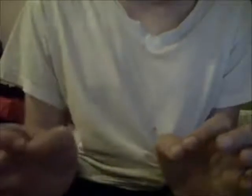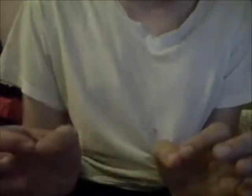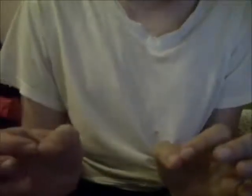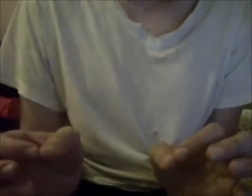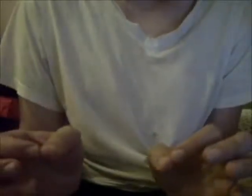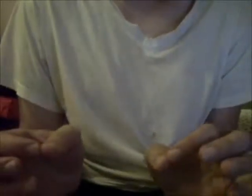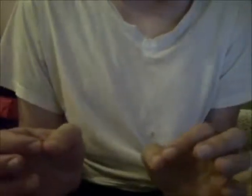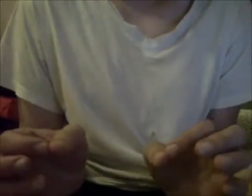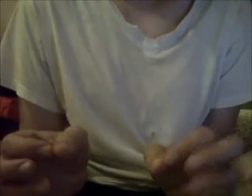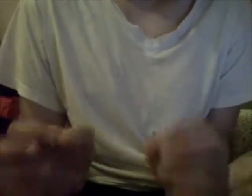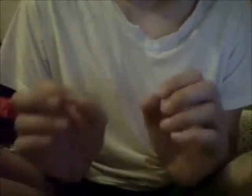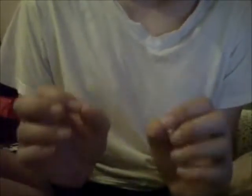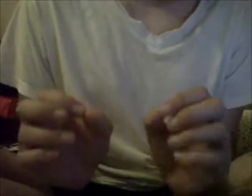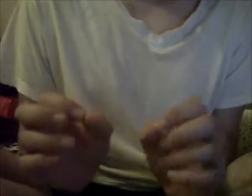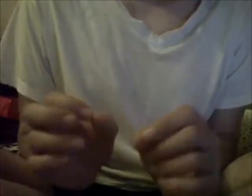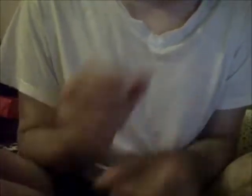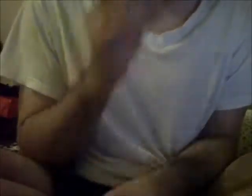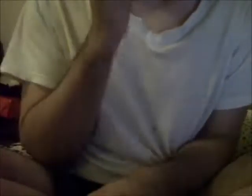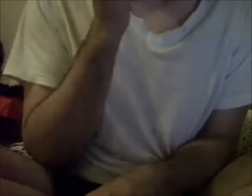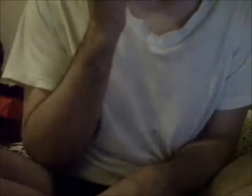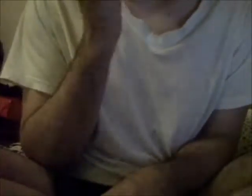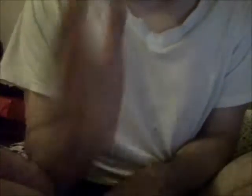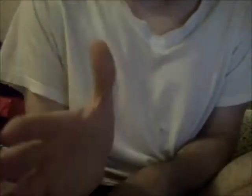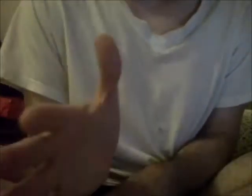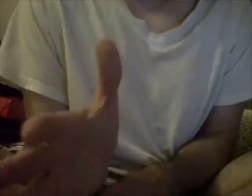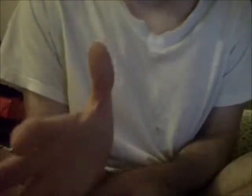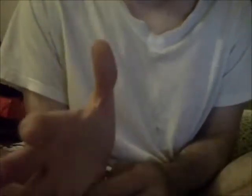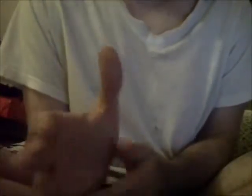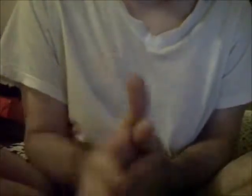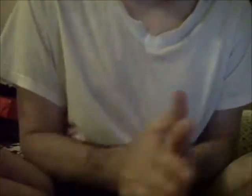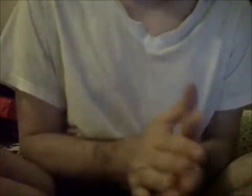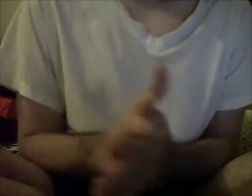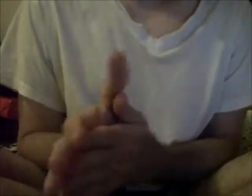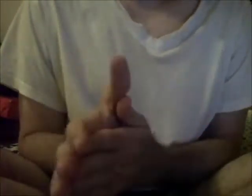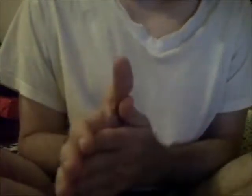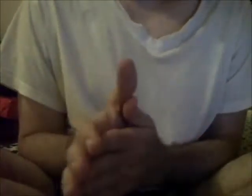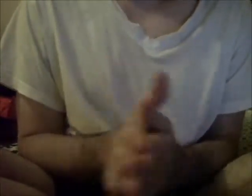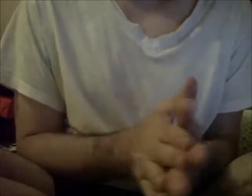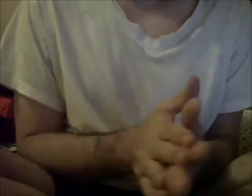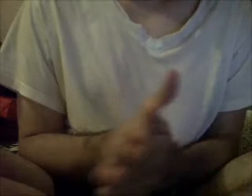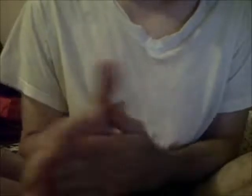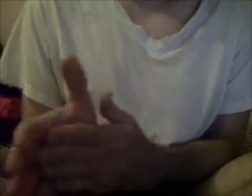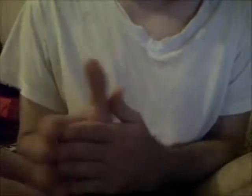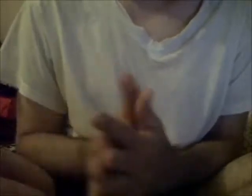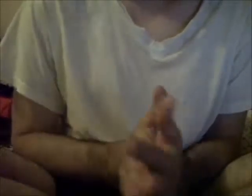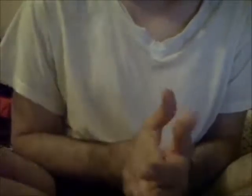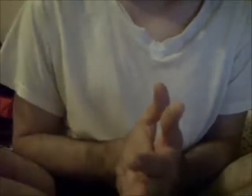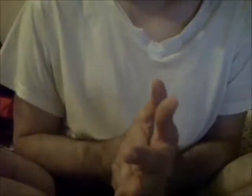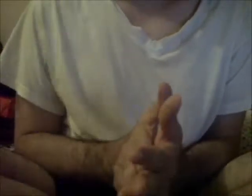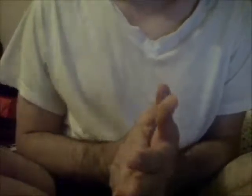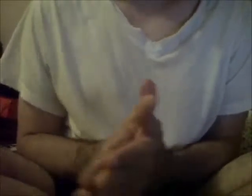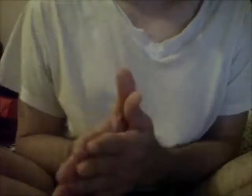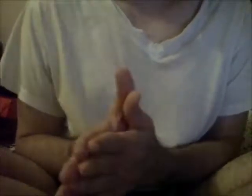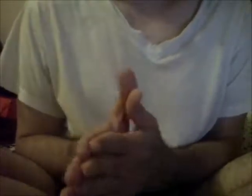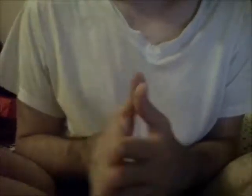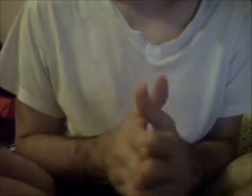lying, okay? And here's my proof. In Matthew 25:41, it